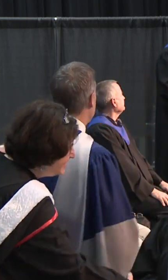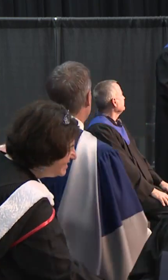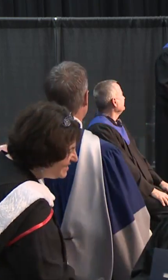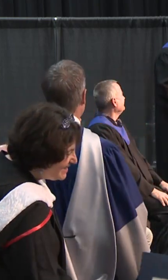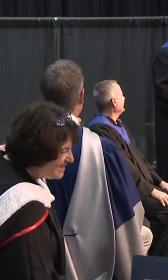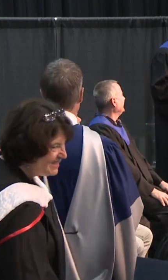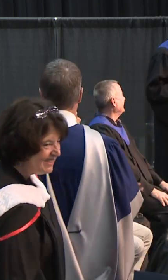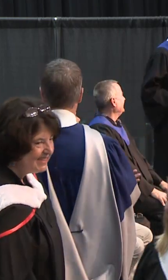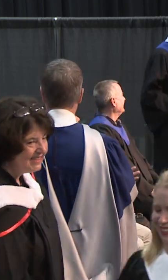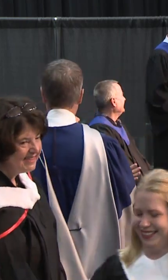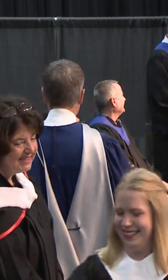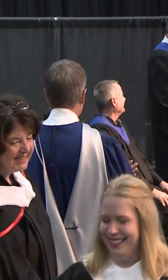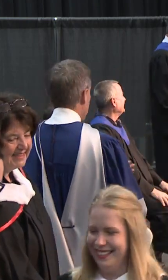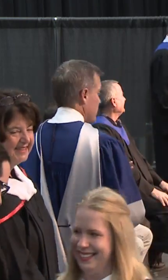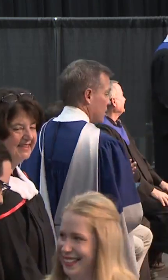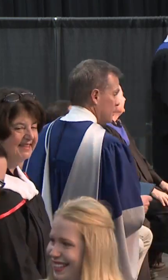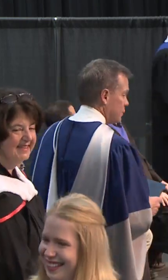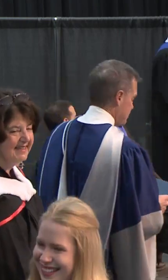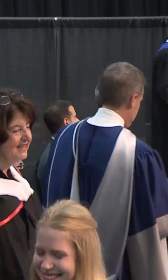Wendy Atwood.